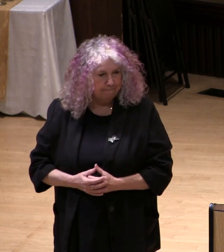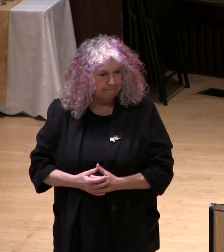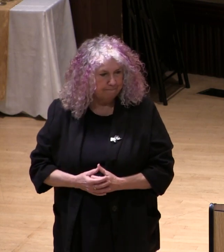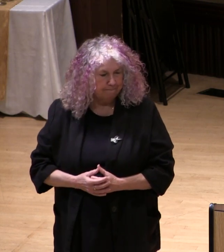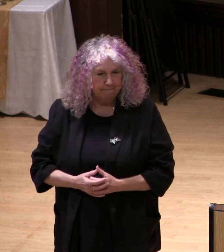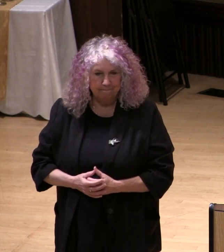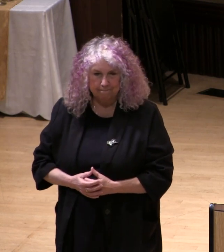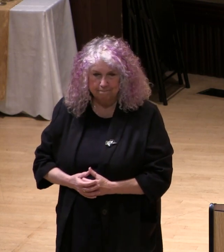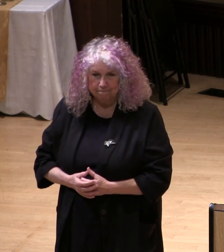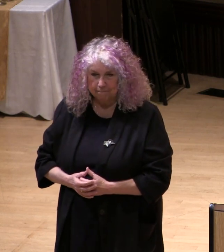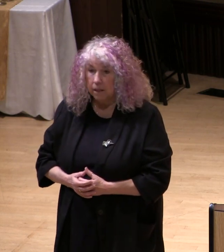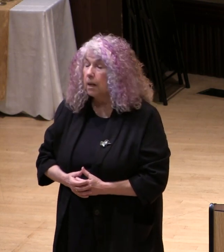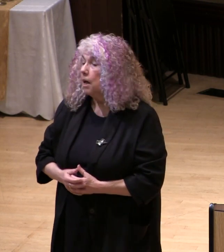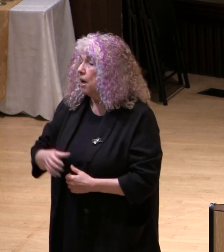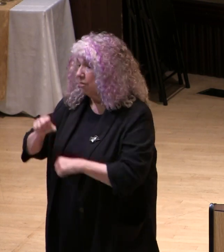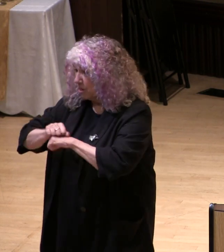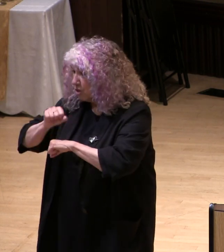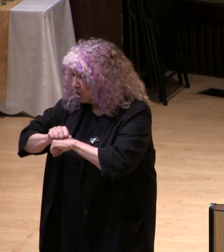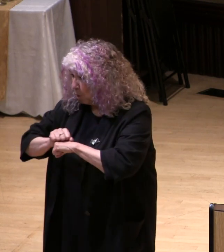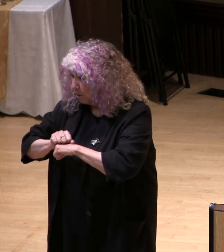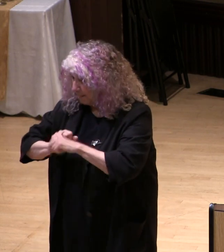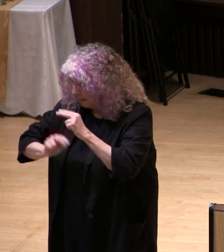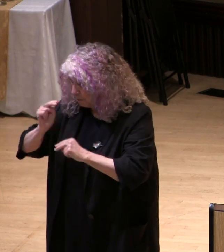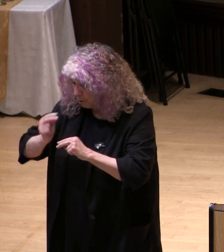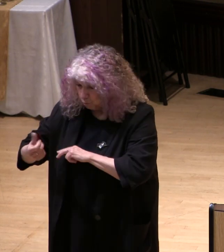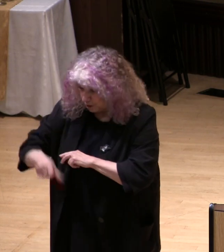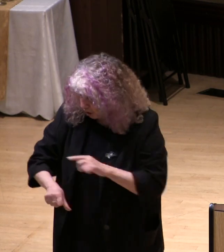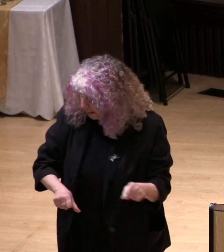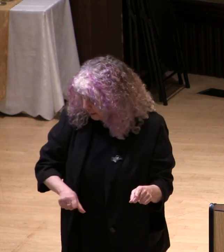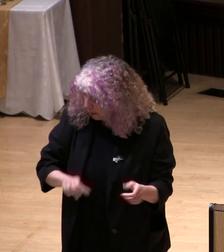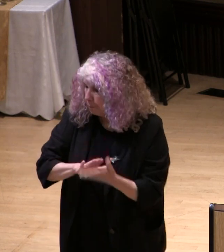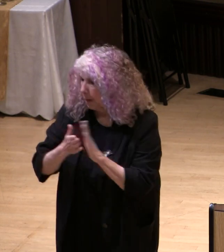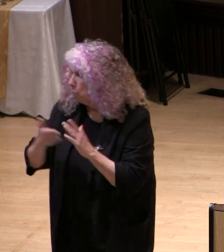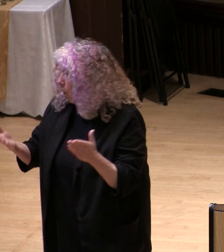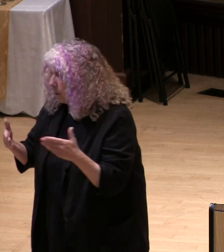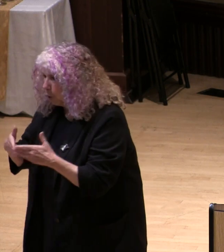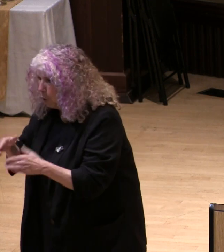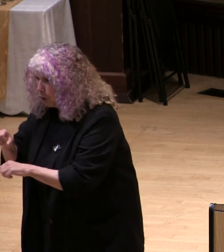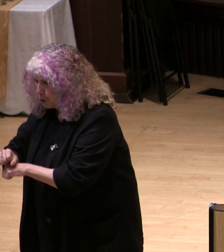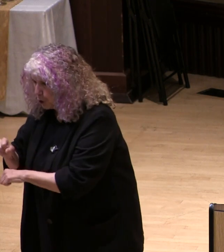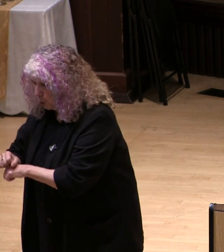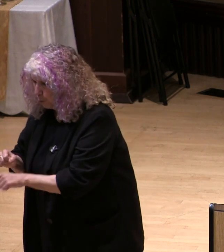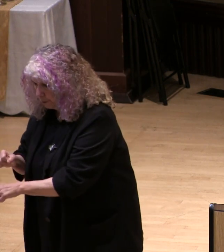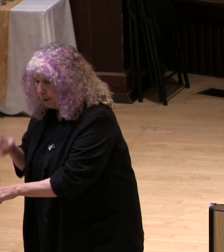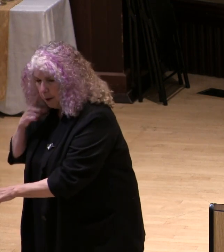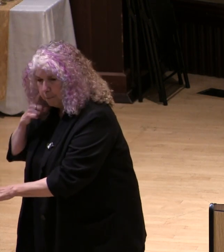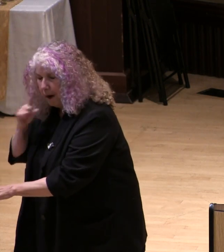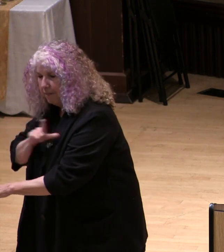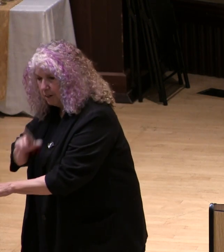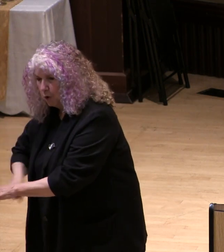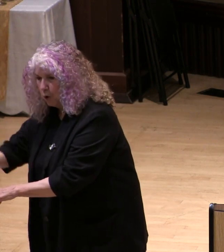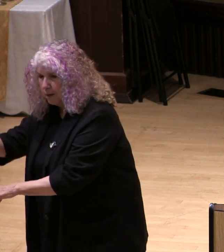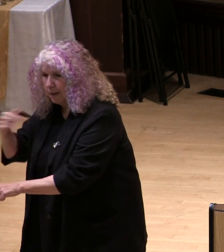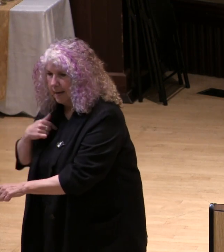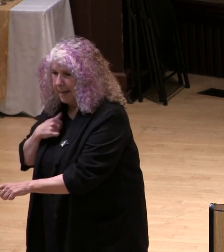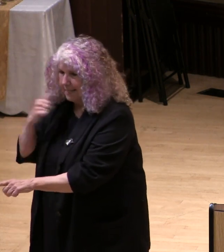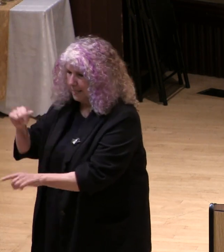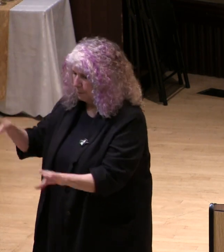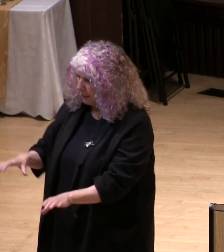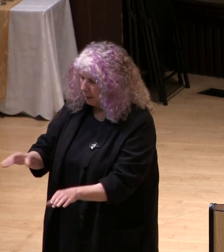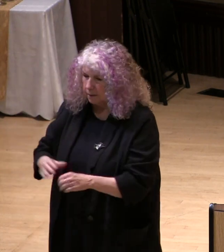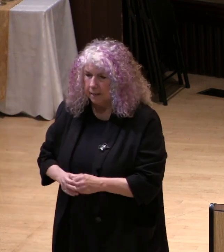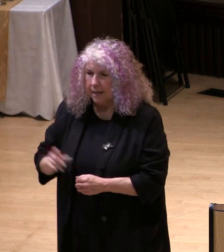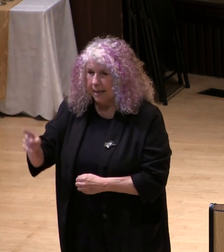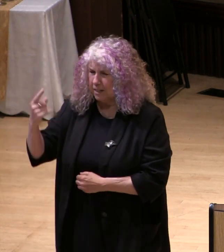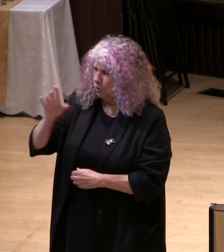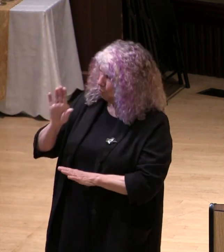glad. The stone which the builders rejected has become the cornerstone. By the Lord has this been done.